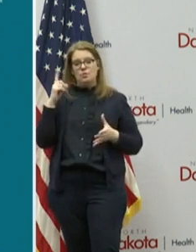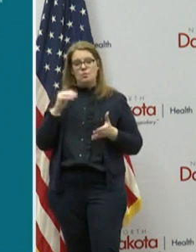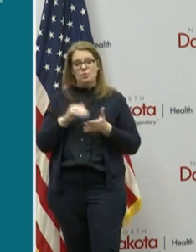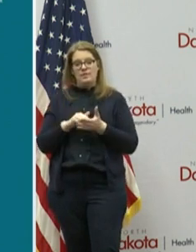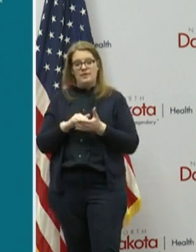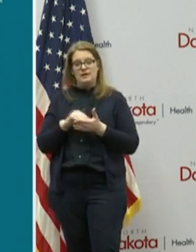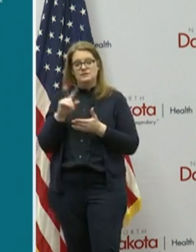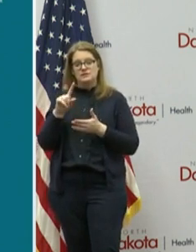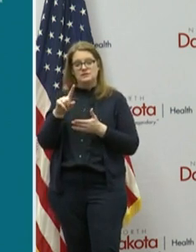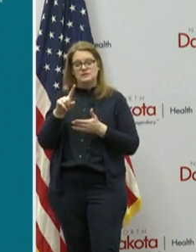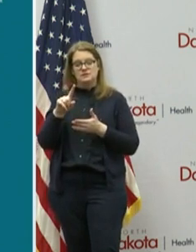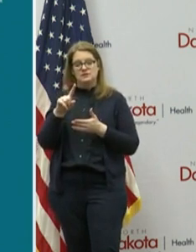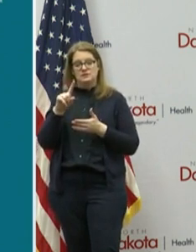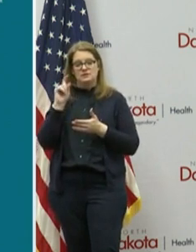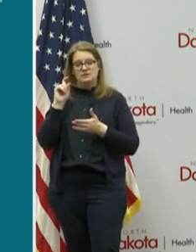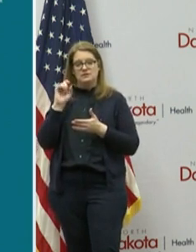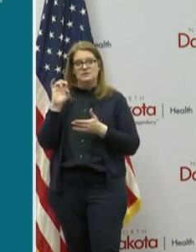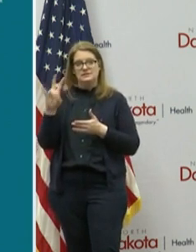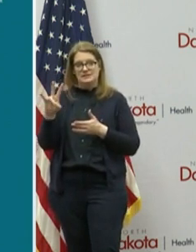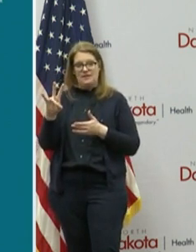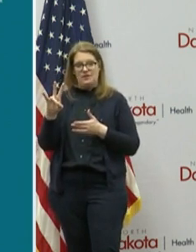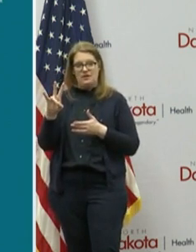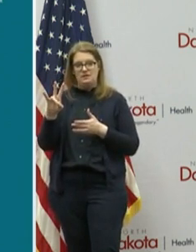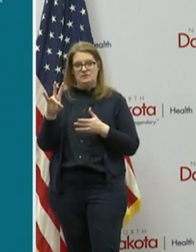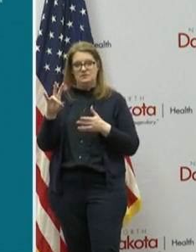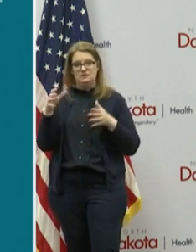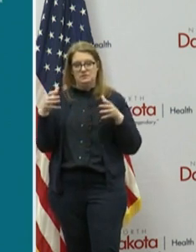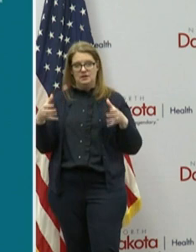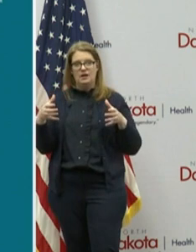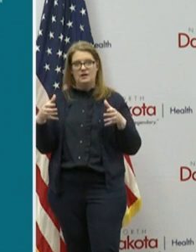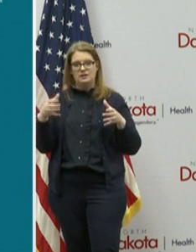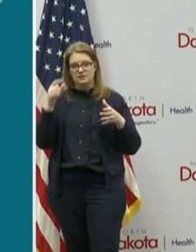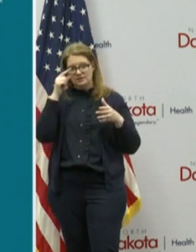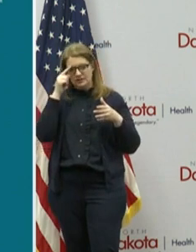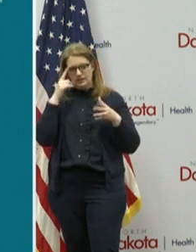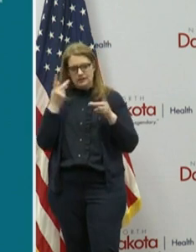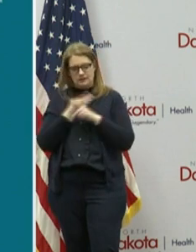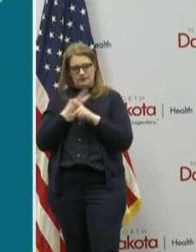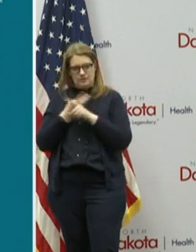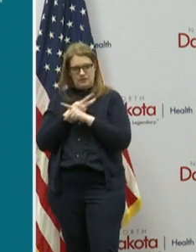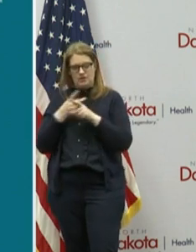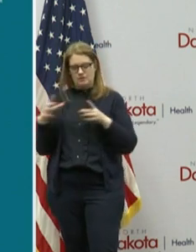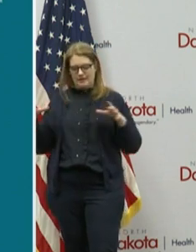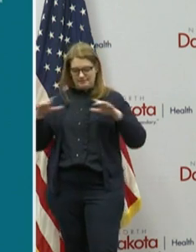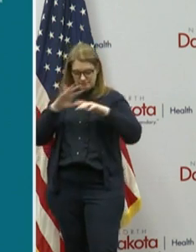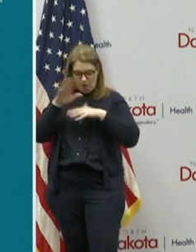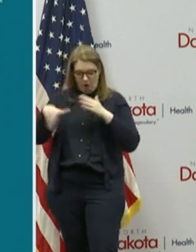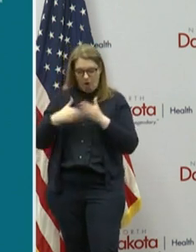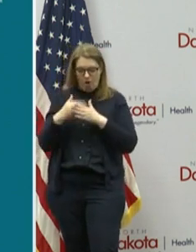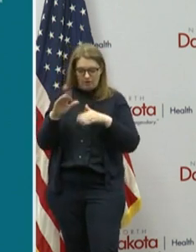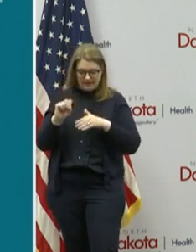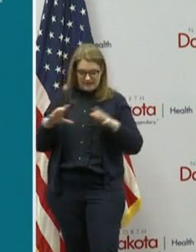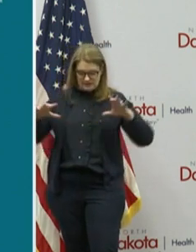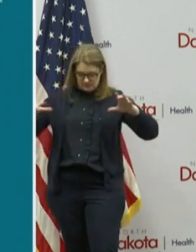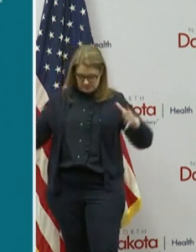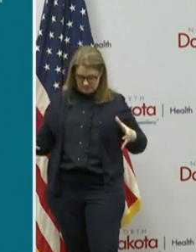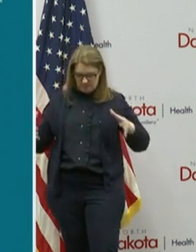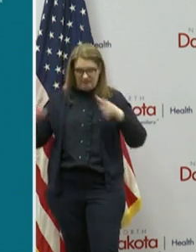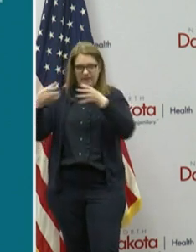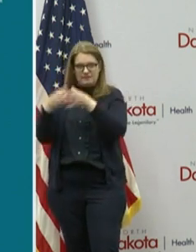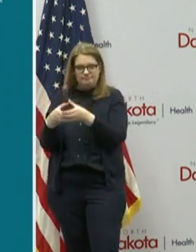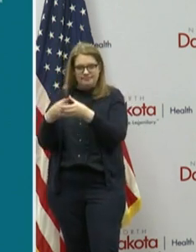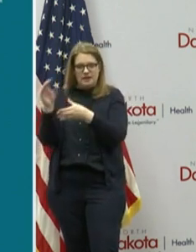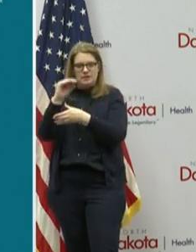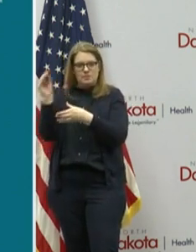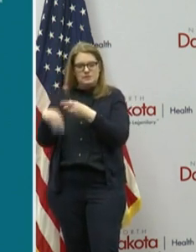1,107 total cases now divided by nearly 30,000 cases. That's how we get that 3.7%. And again, that's